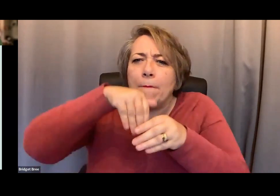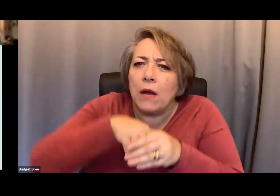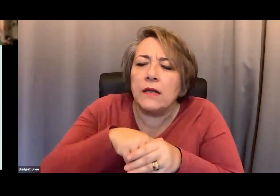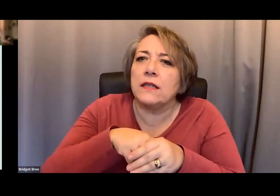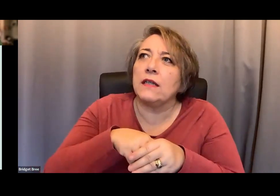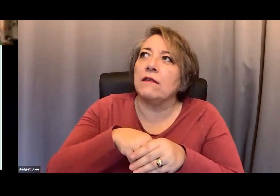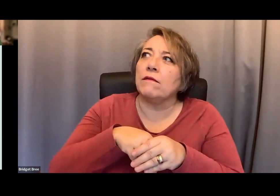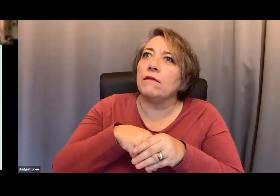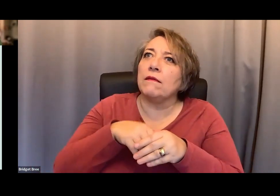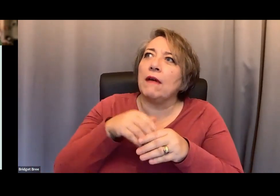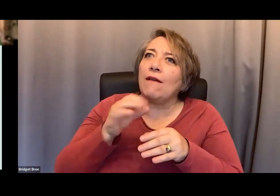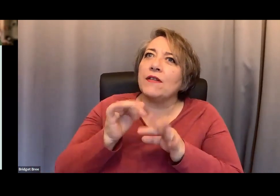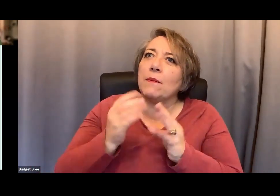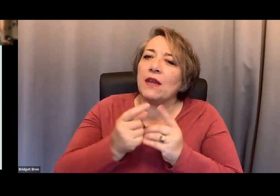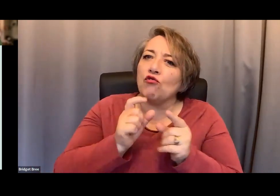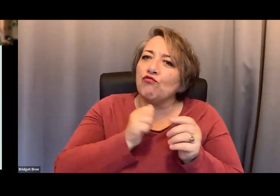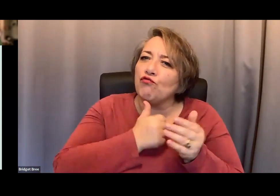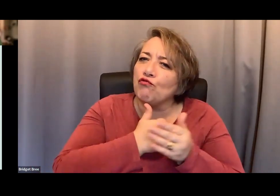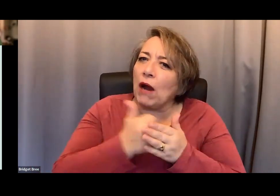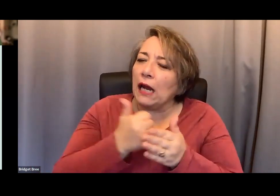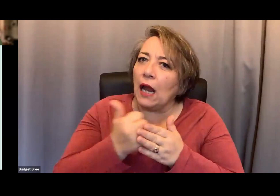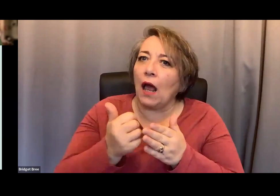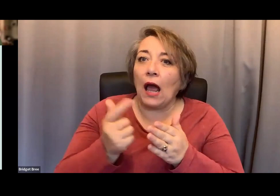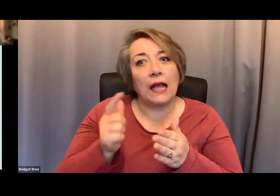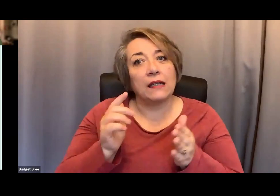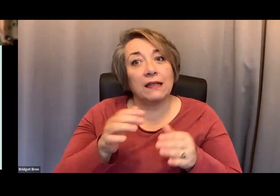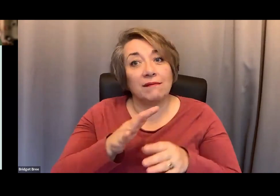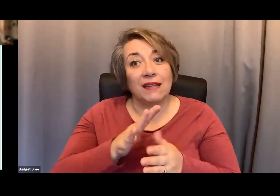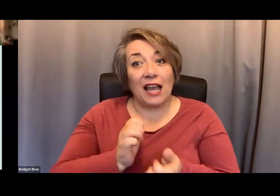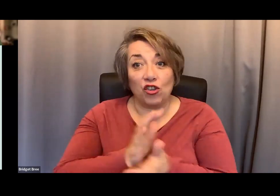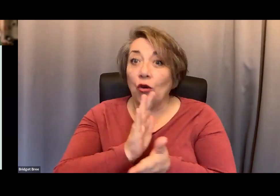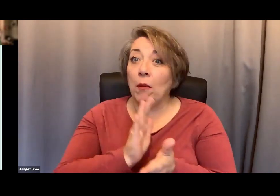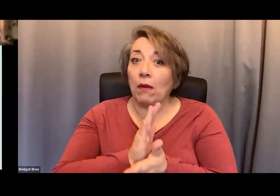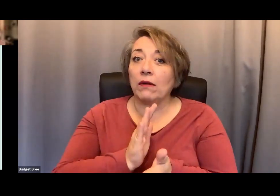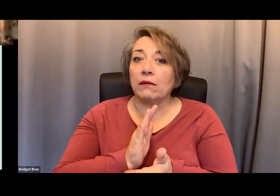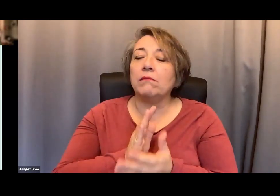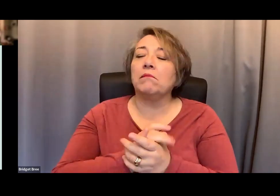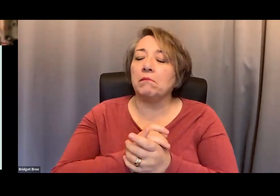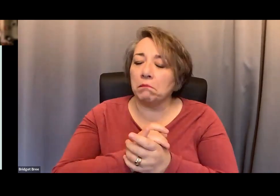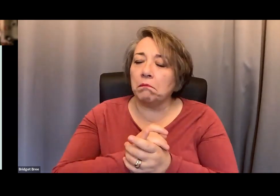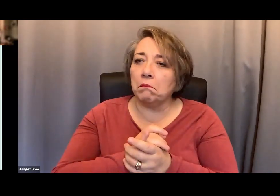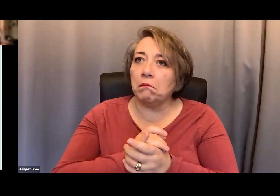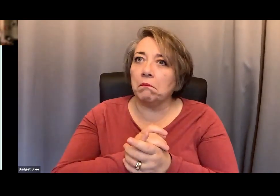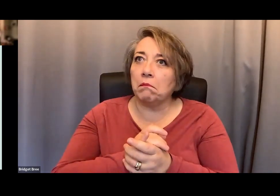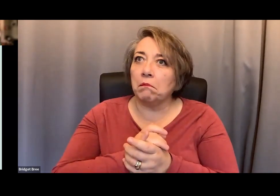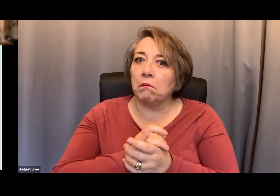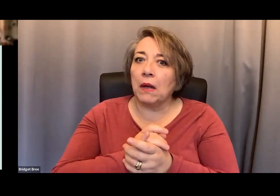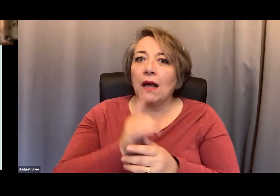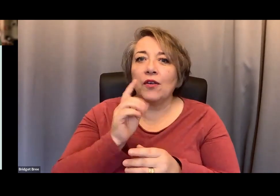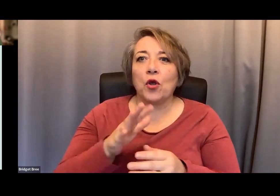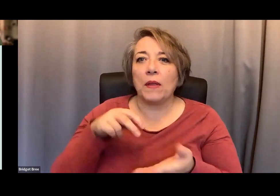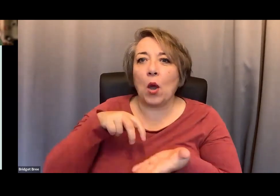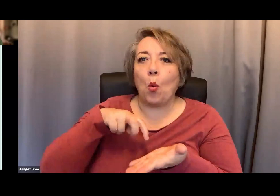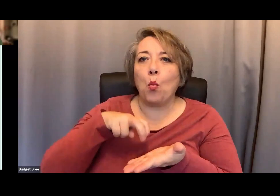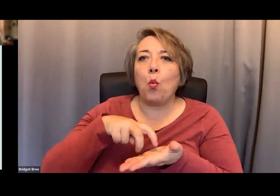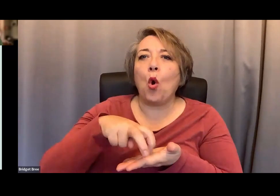participatory programming that neighbours would find enjoyable in their everyday lives. So from that, the four lens workshop was created,